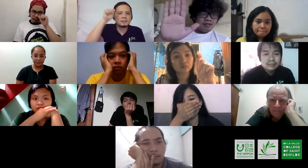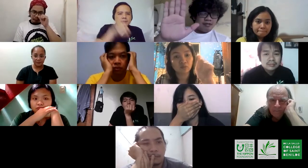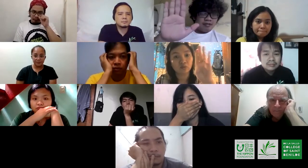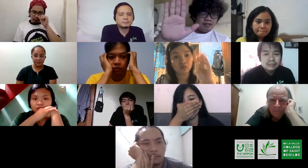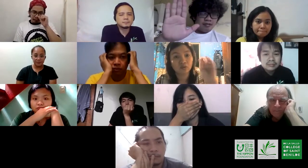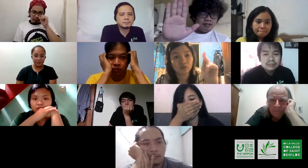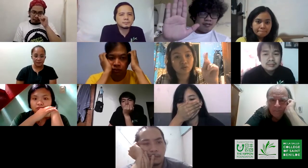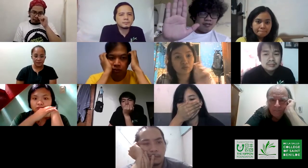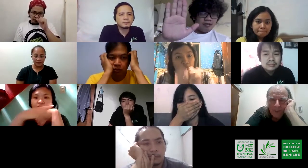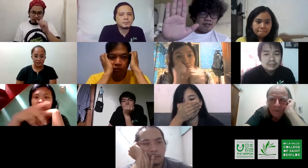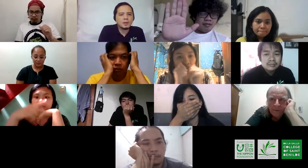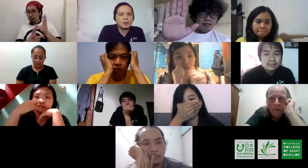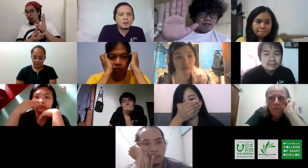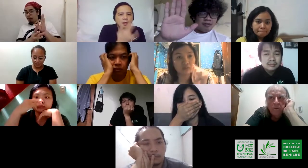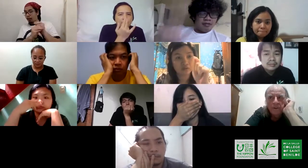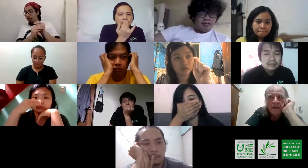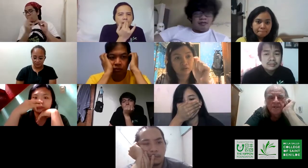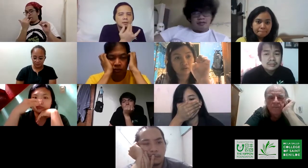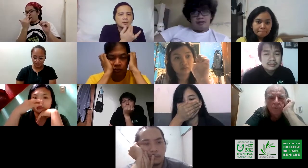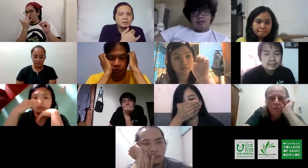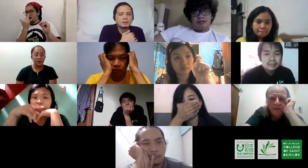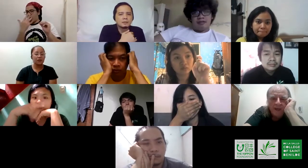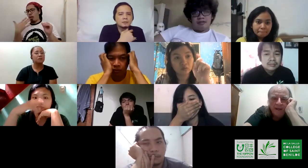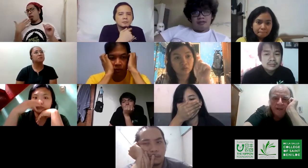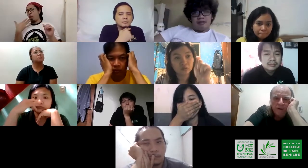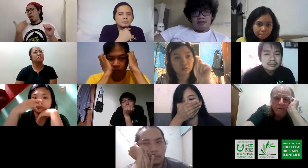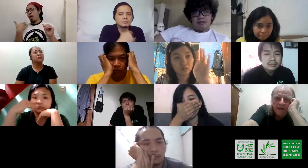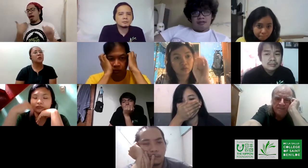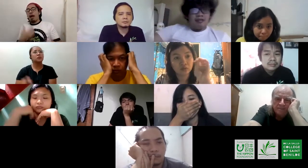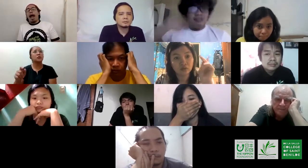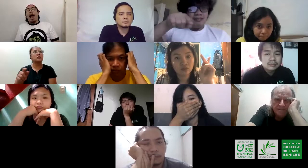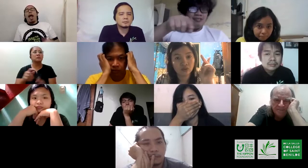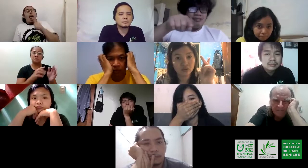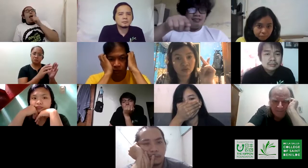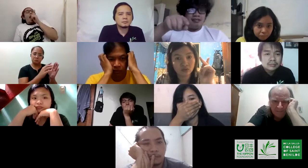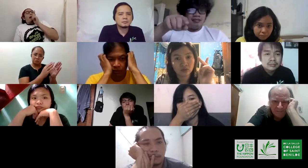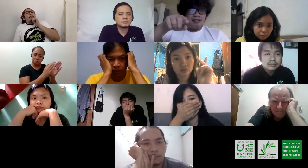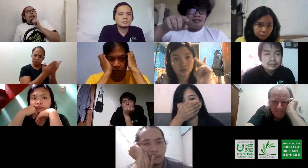signs. So a textbook would not include that?